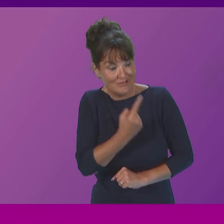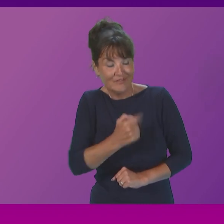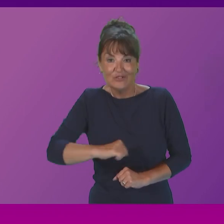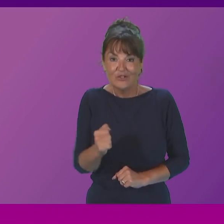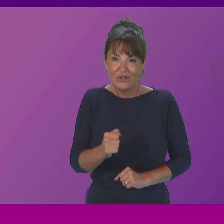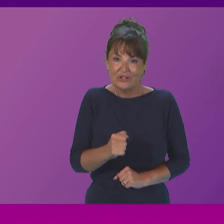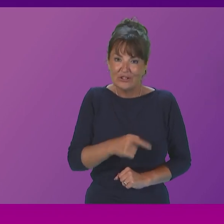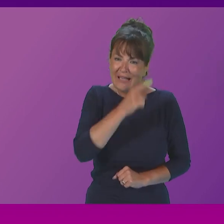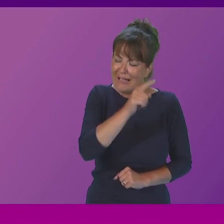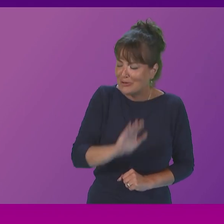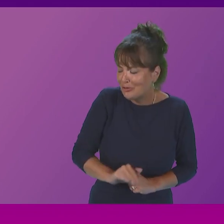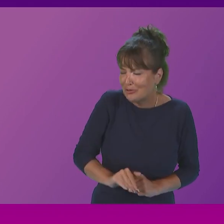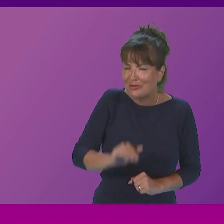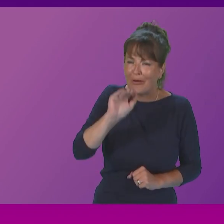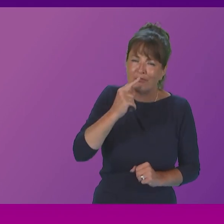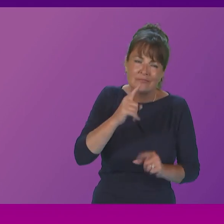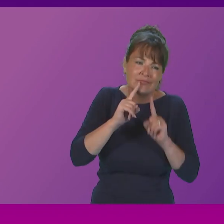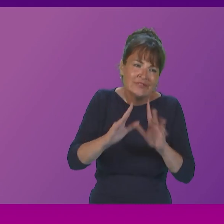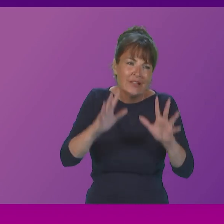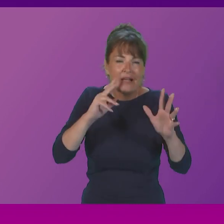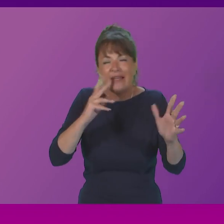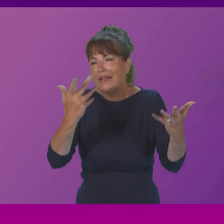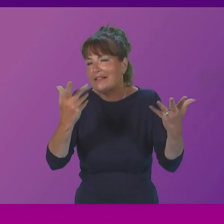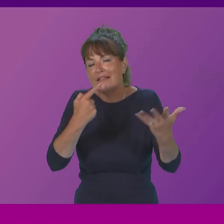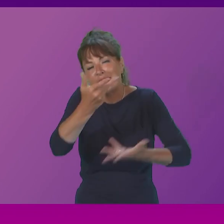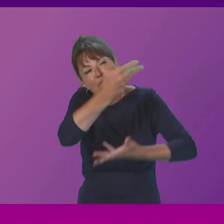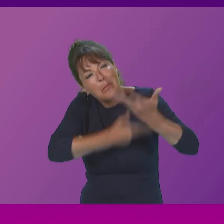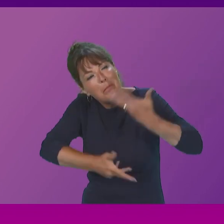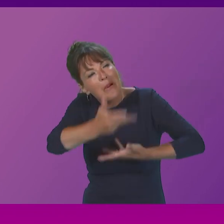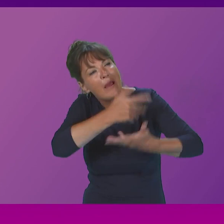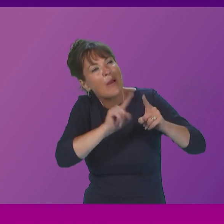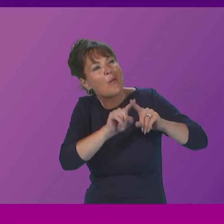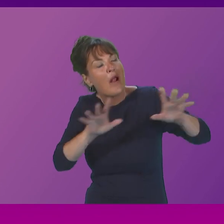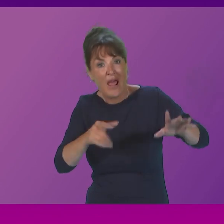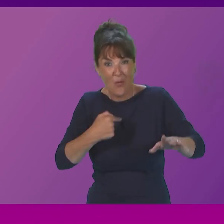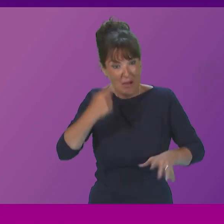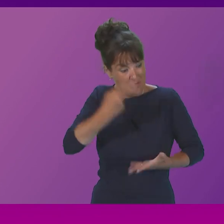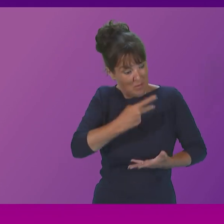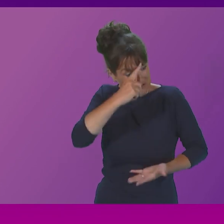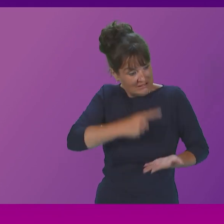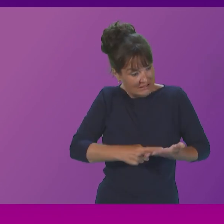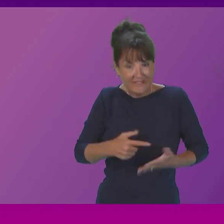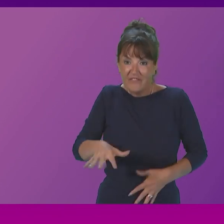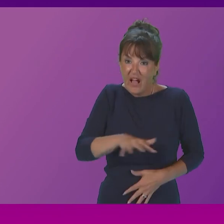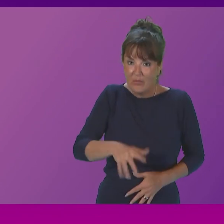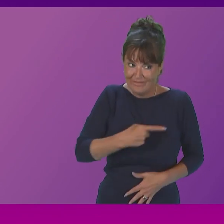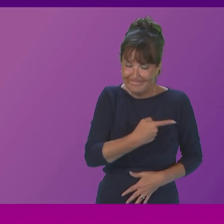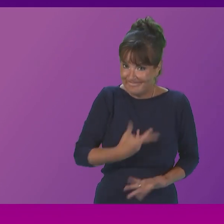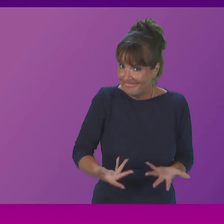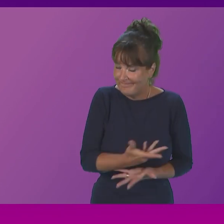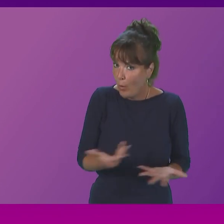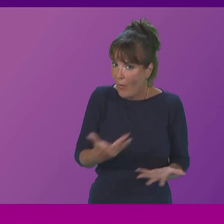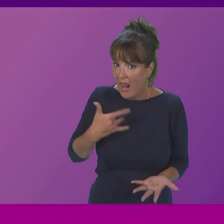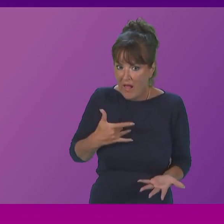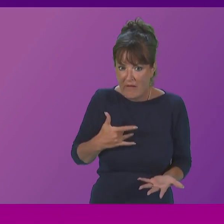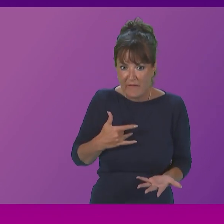talk about his childhood, how fantastic it was. He painted this idyll. And when we decided to have a family, we had to decide where we were going to live. And